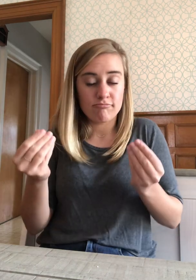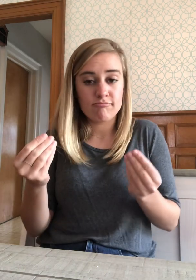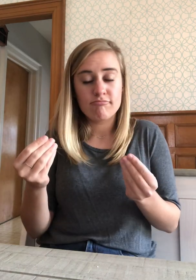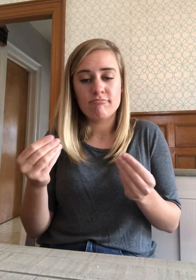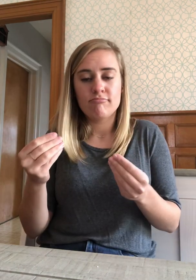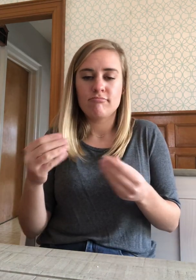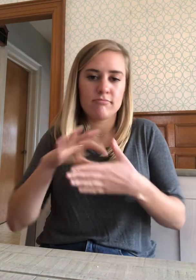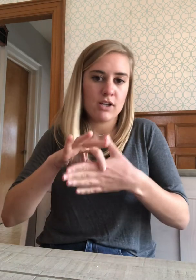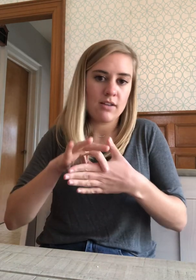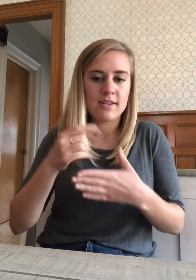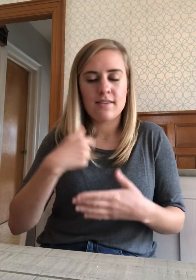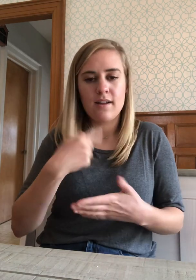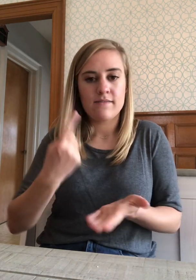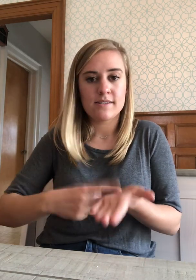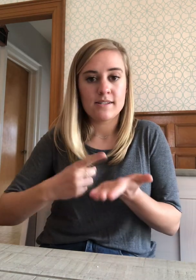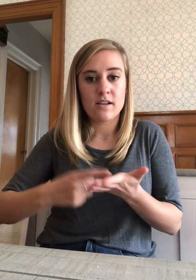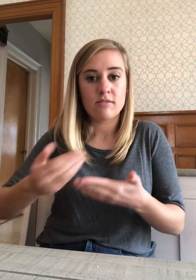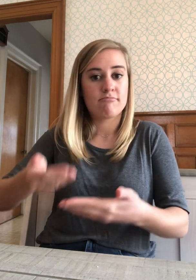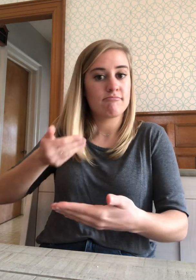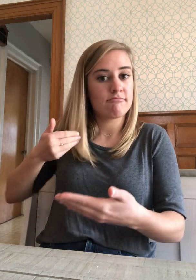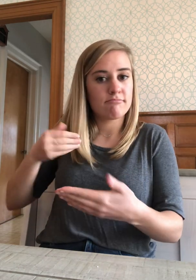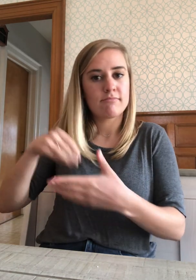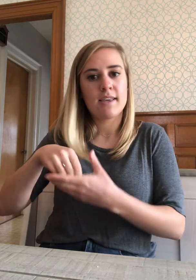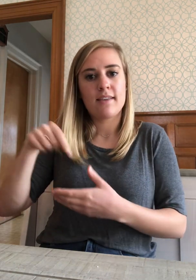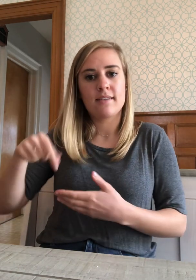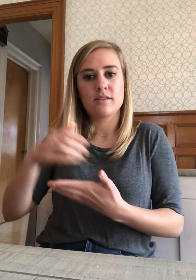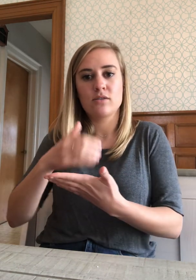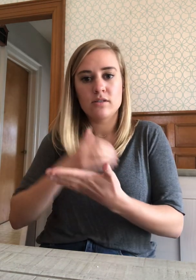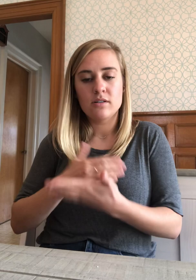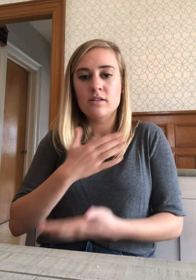course, please feel free to email me,